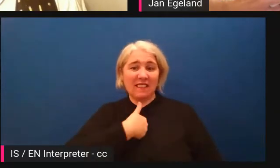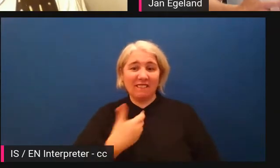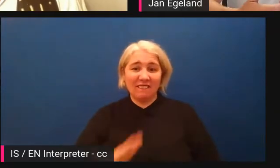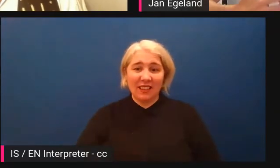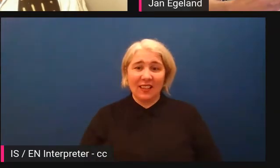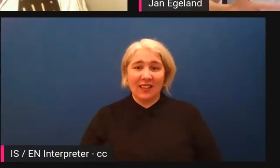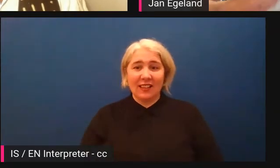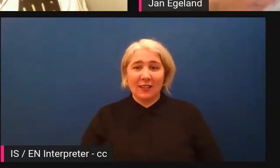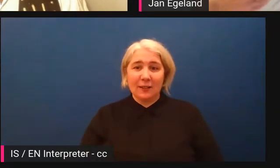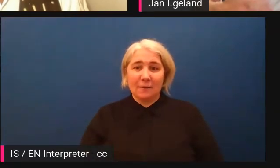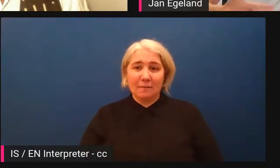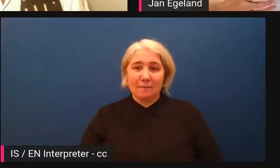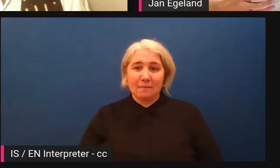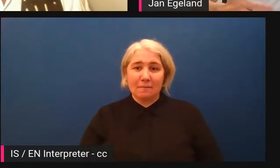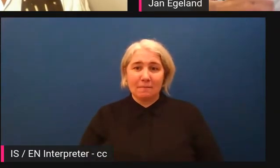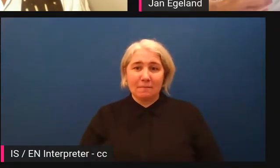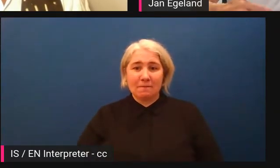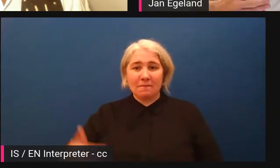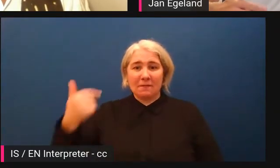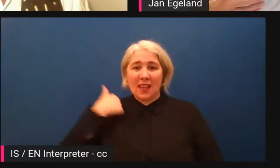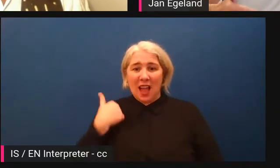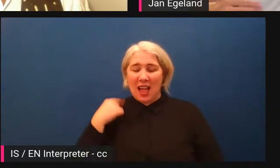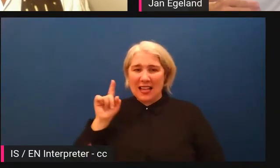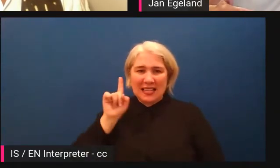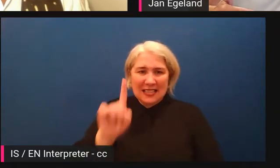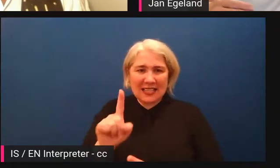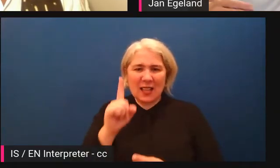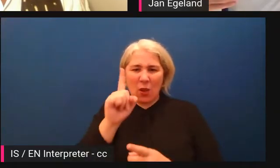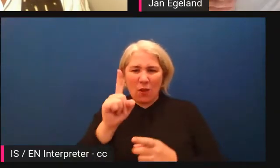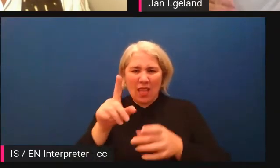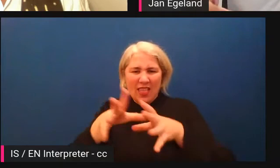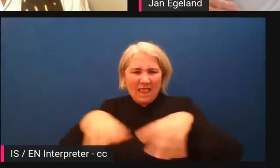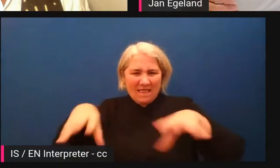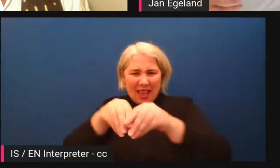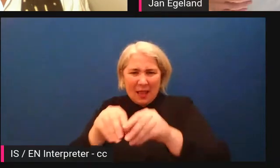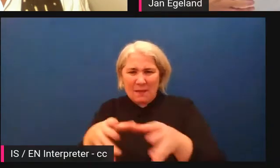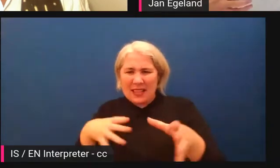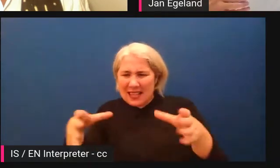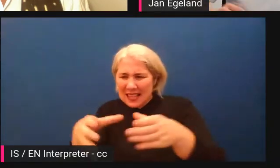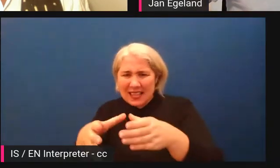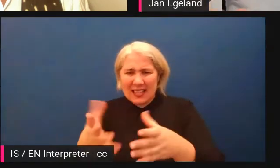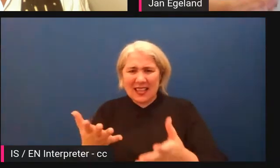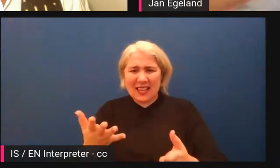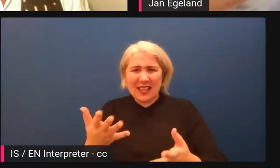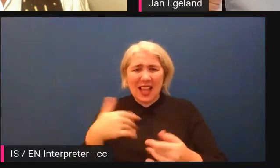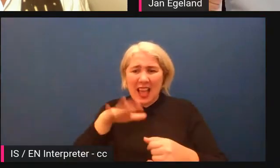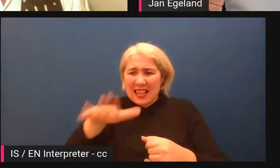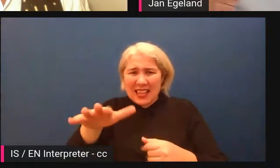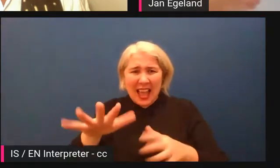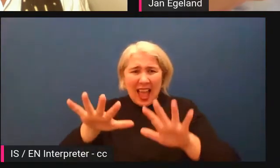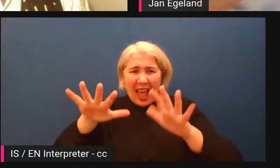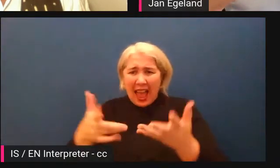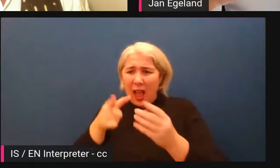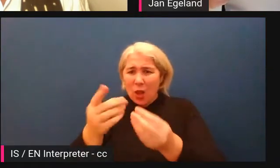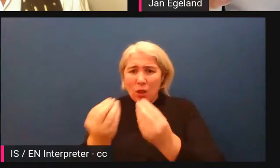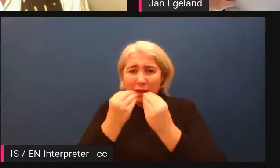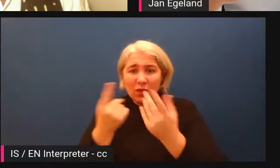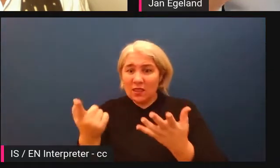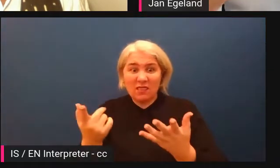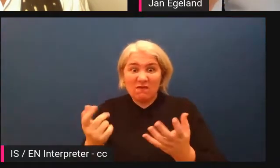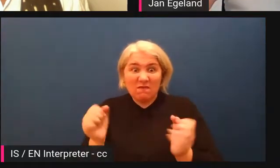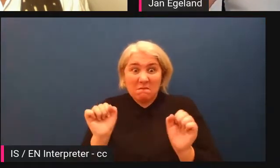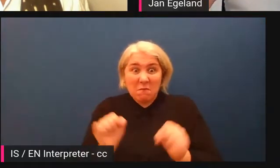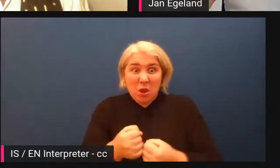And I asked, do you have any income? Do you have any way of getting food? And I said, no income, no